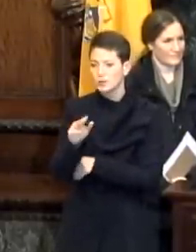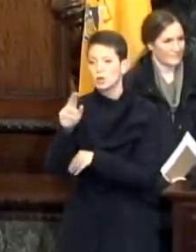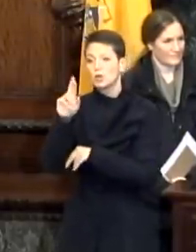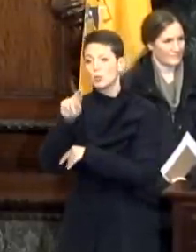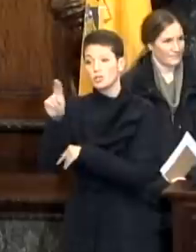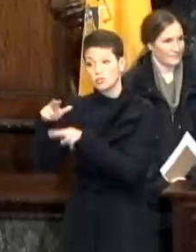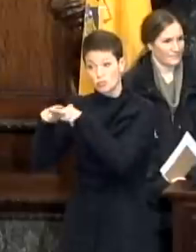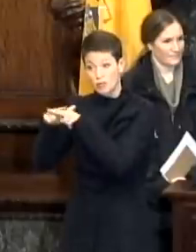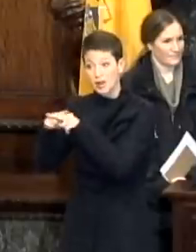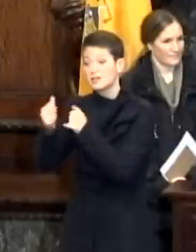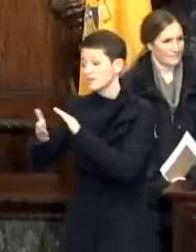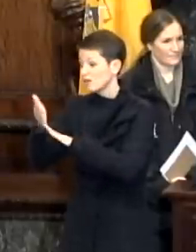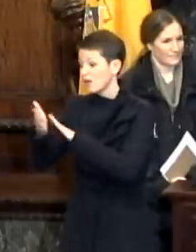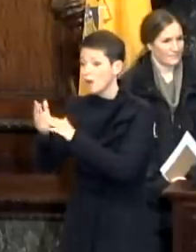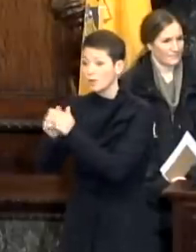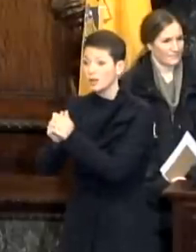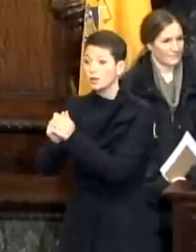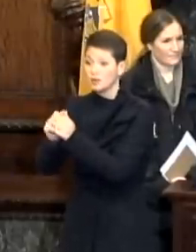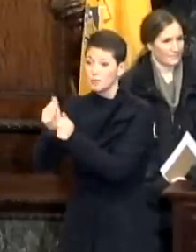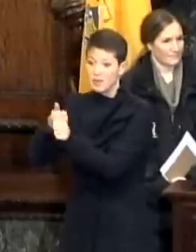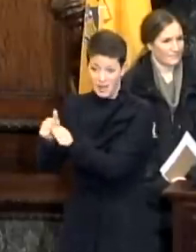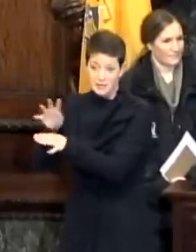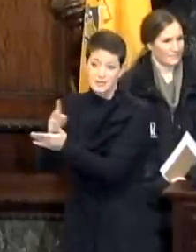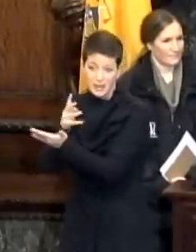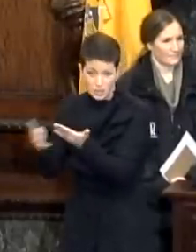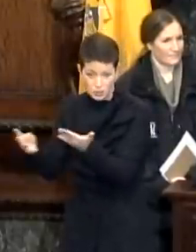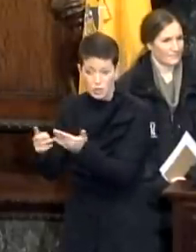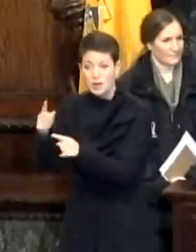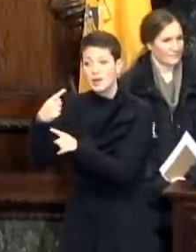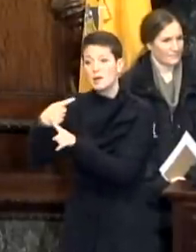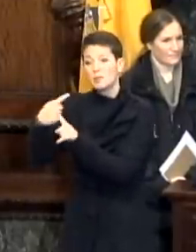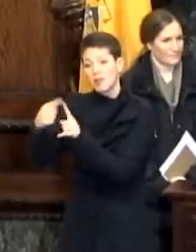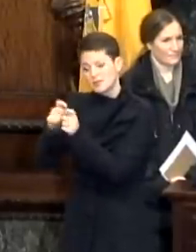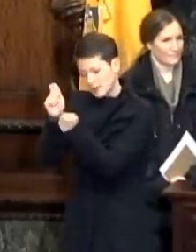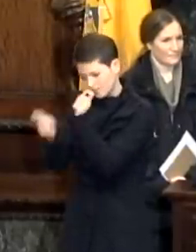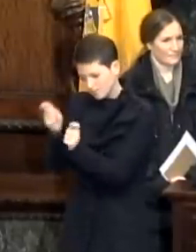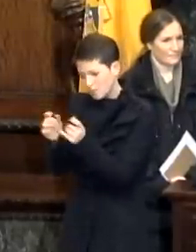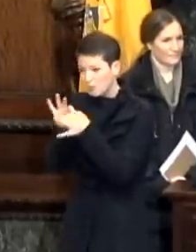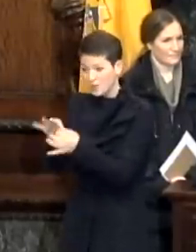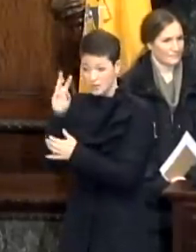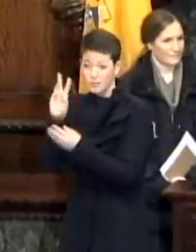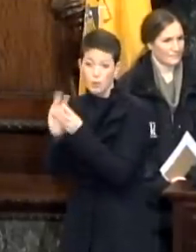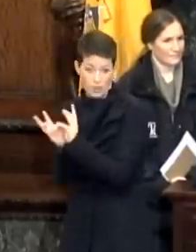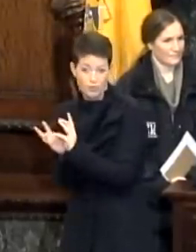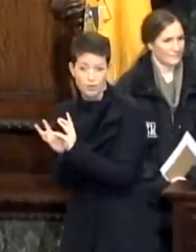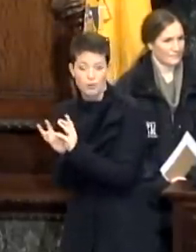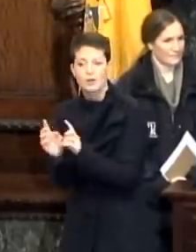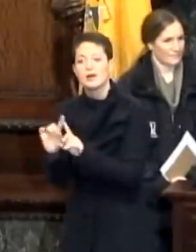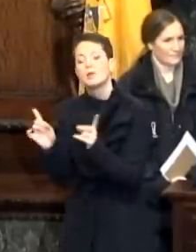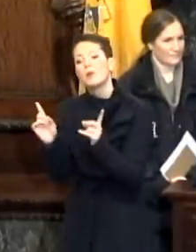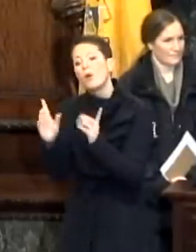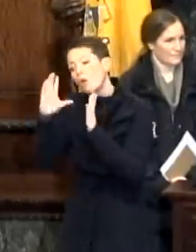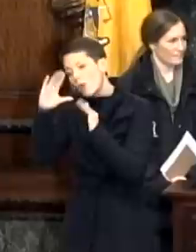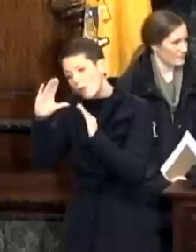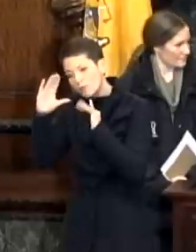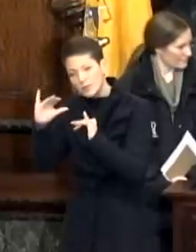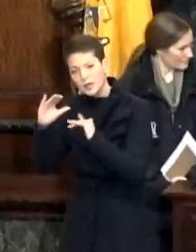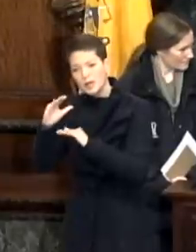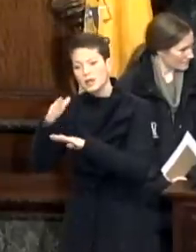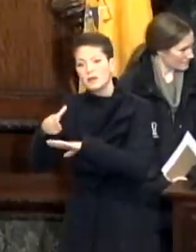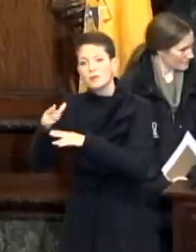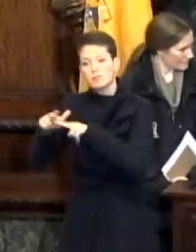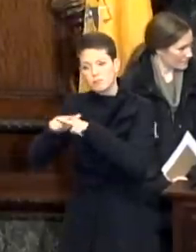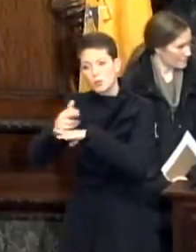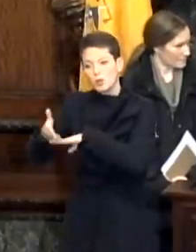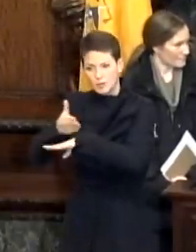rail line is still operating with delays and some annulments due to weather conditions, but that will hopefully get better as well as